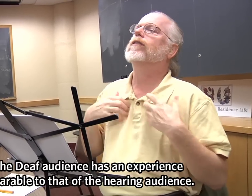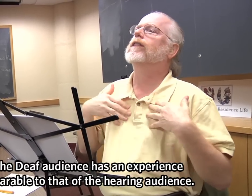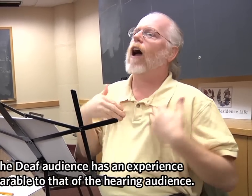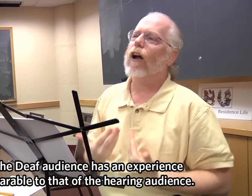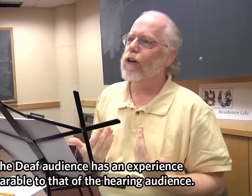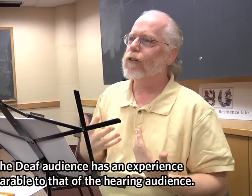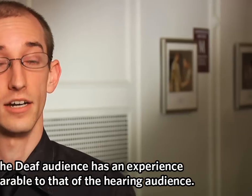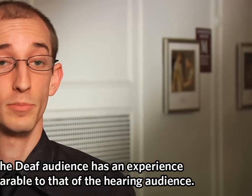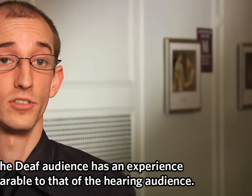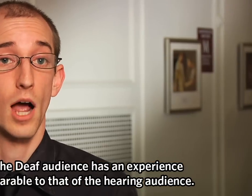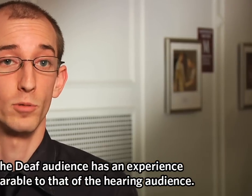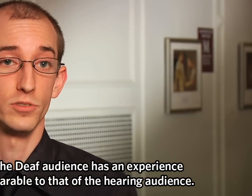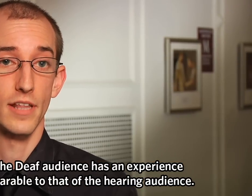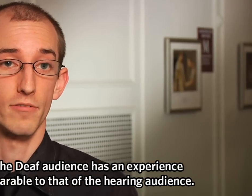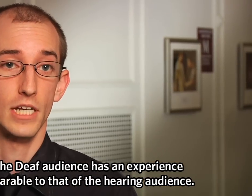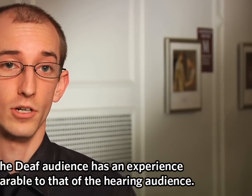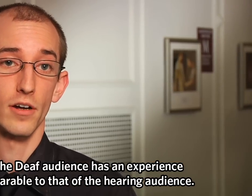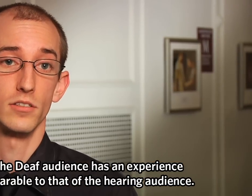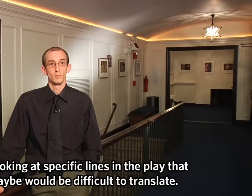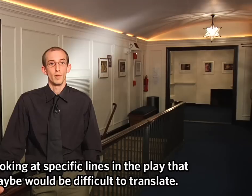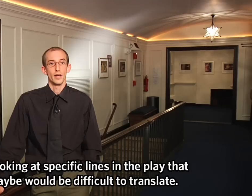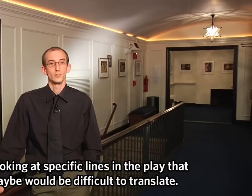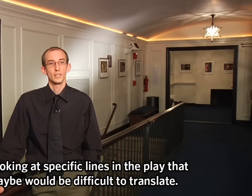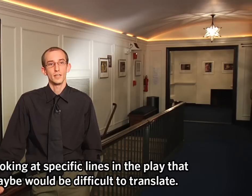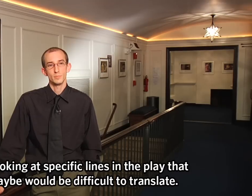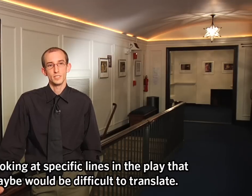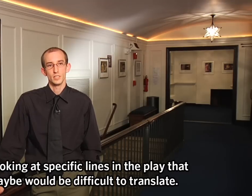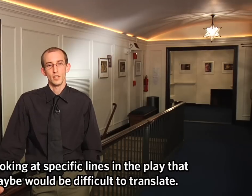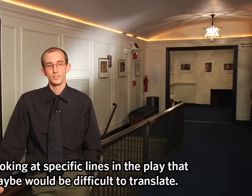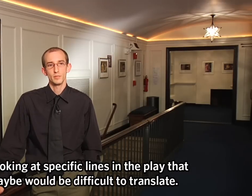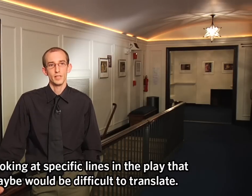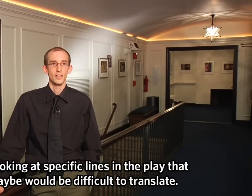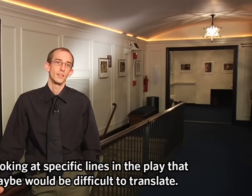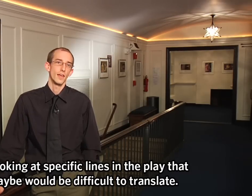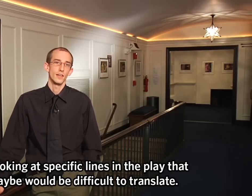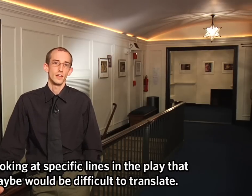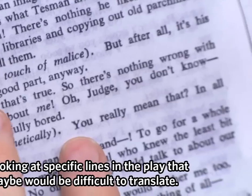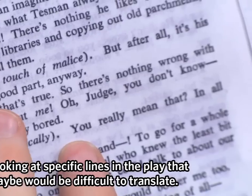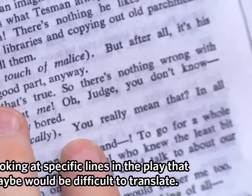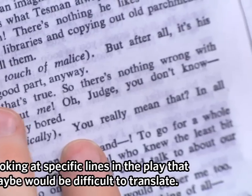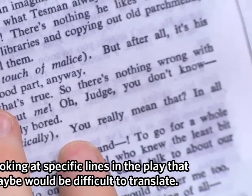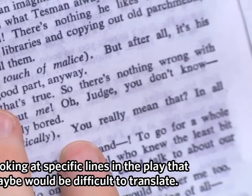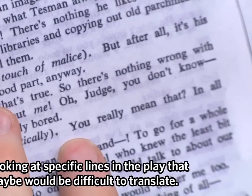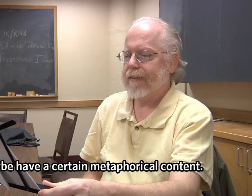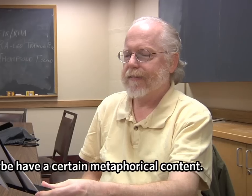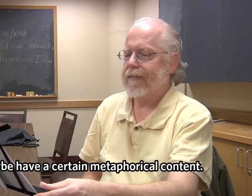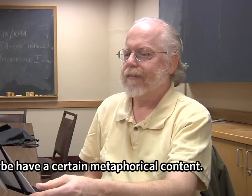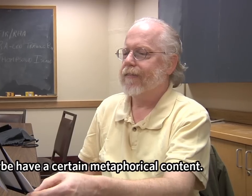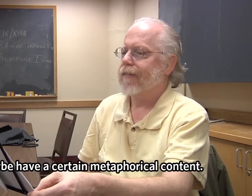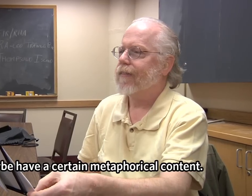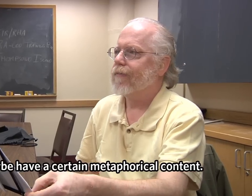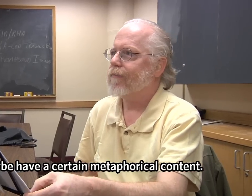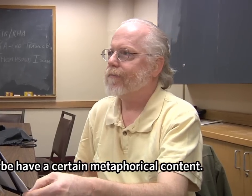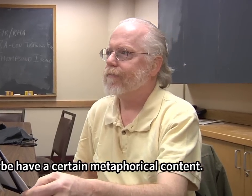the deaf audience has an experience comparable to that of the hearing audience by looking at specific lines in the play that maybe would be difficult to